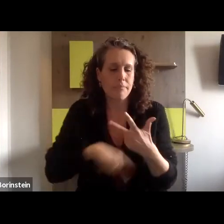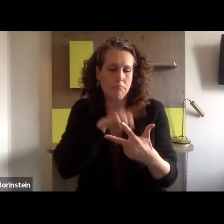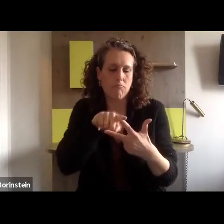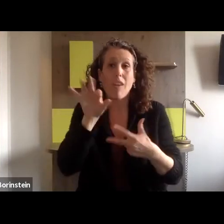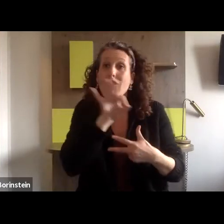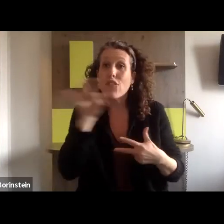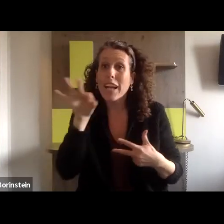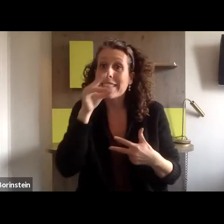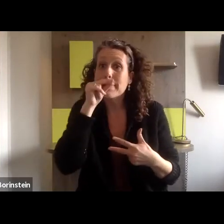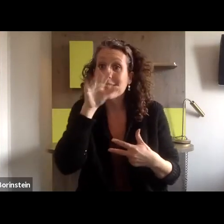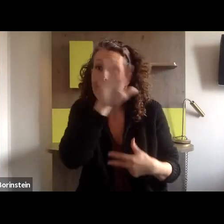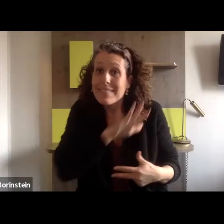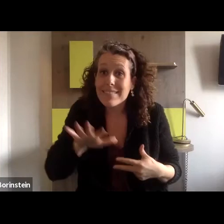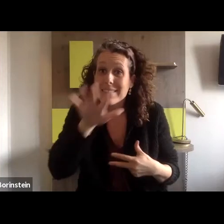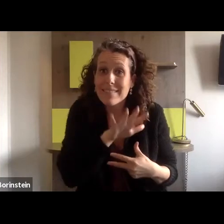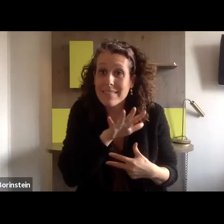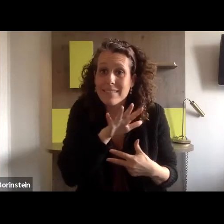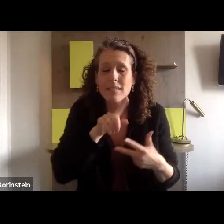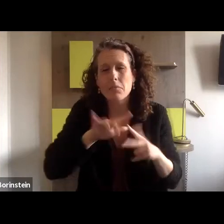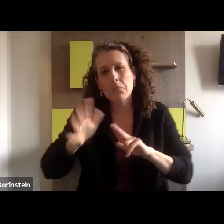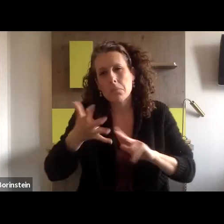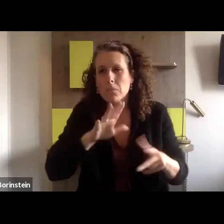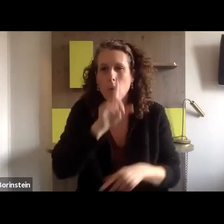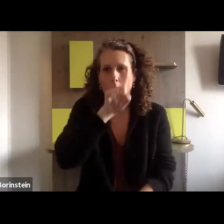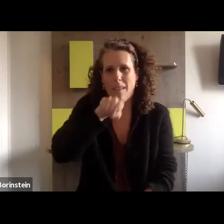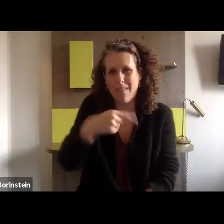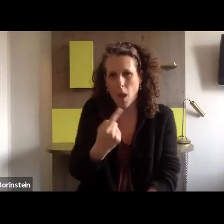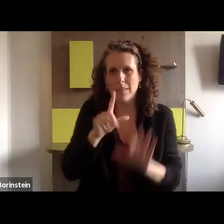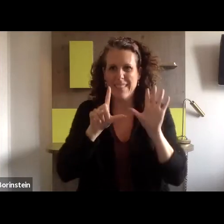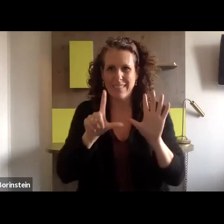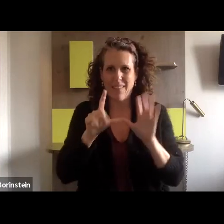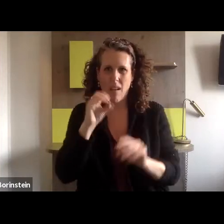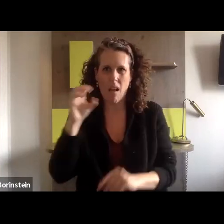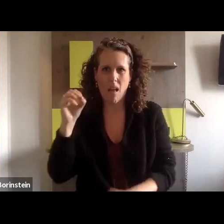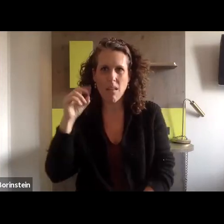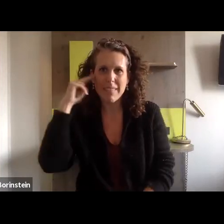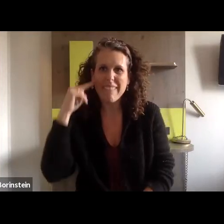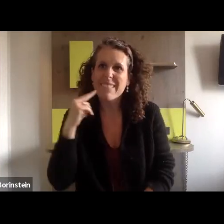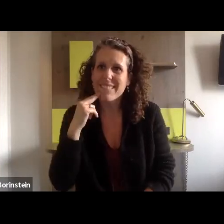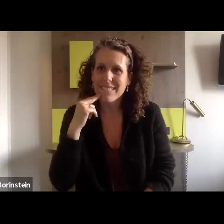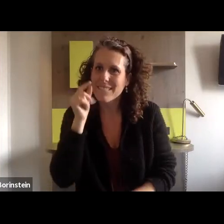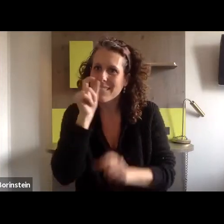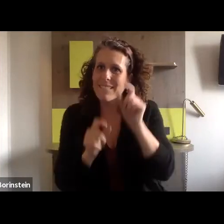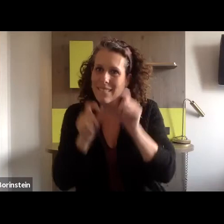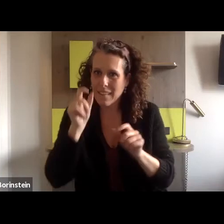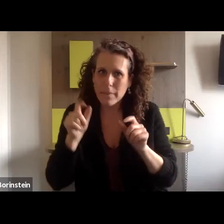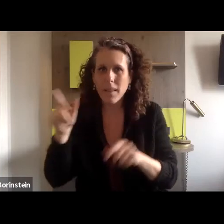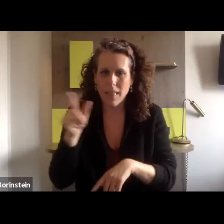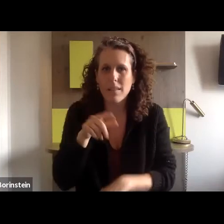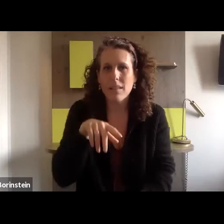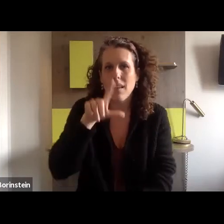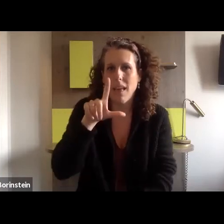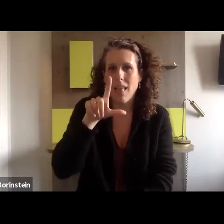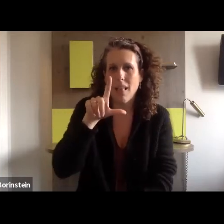part, approximately 1,700 deaf users of langue des signes français, French